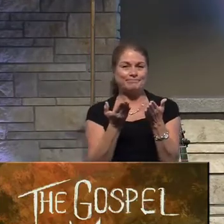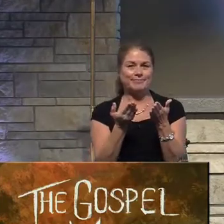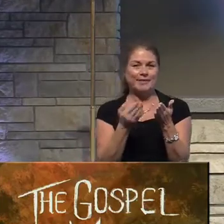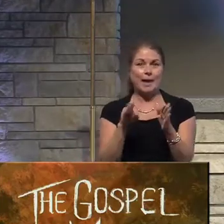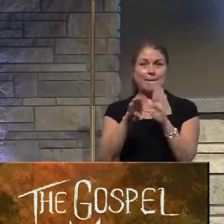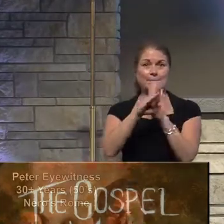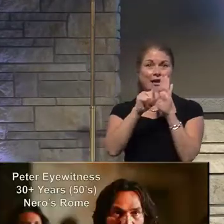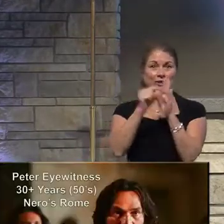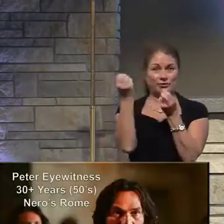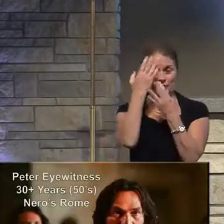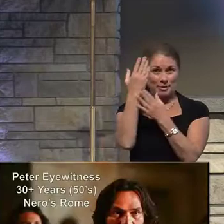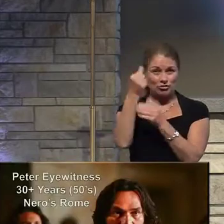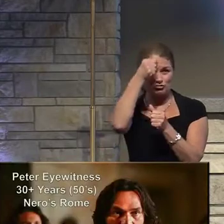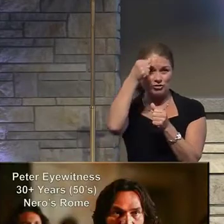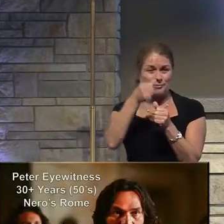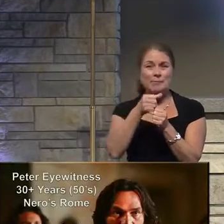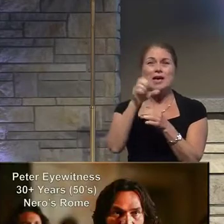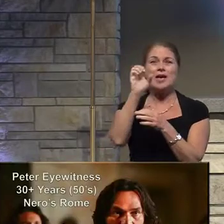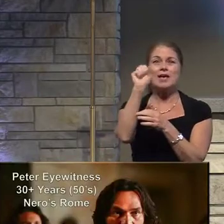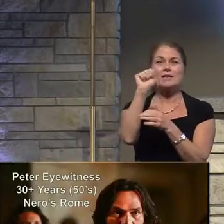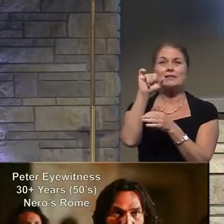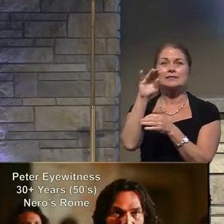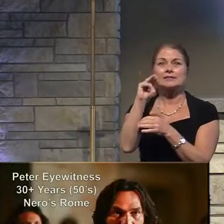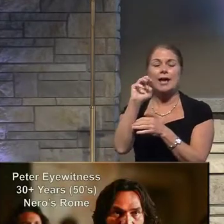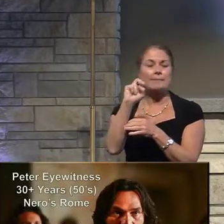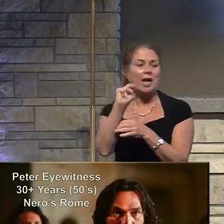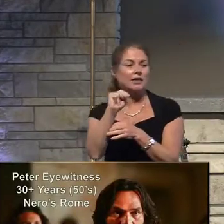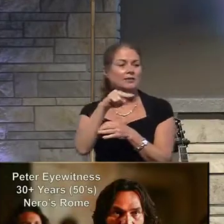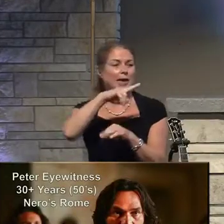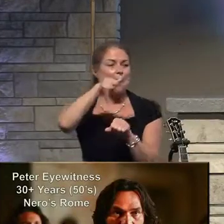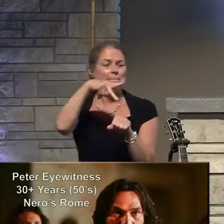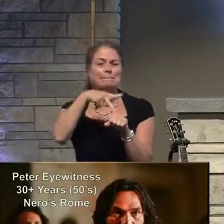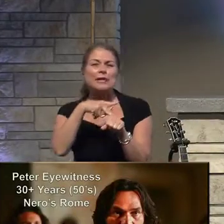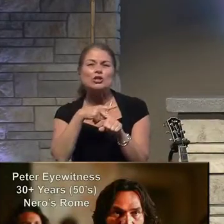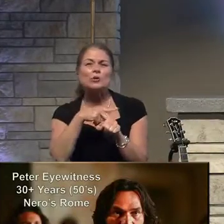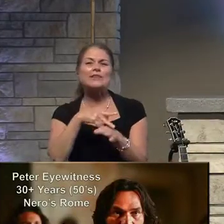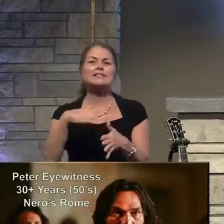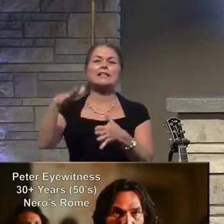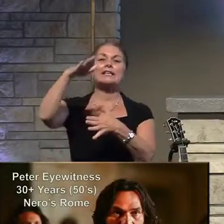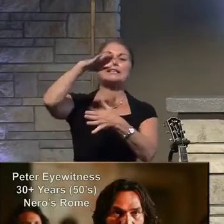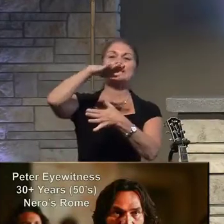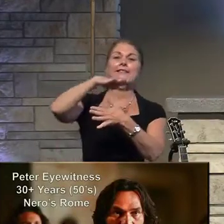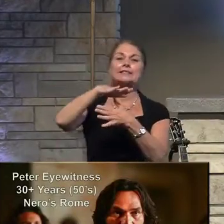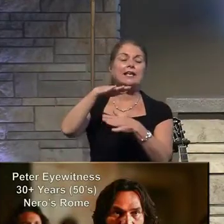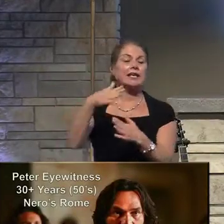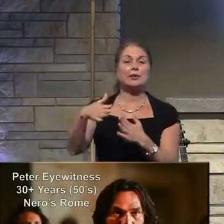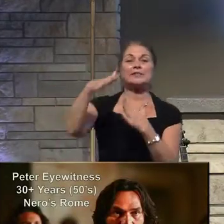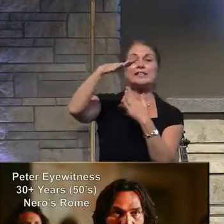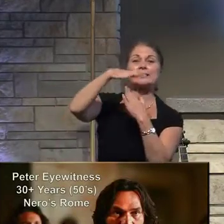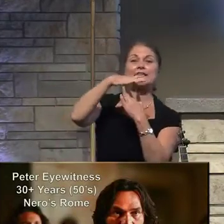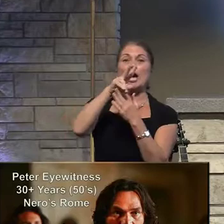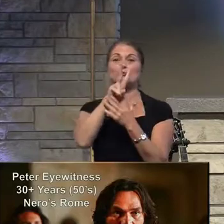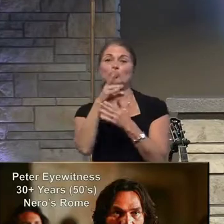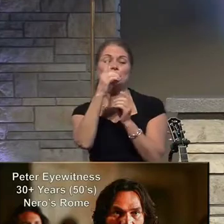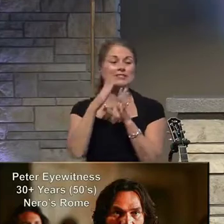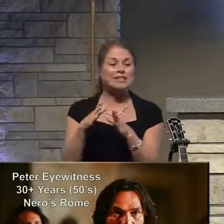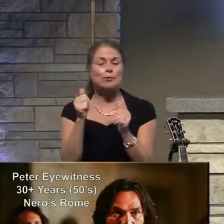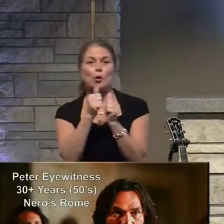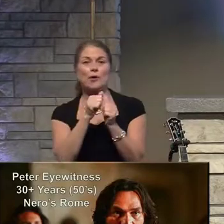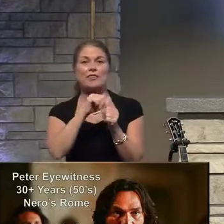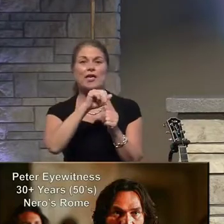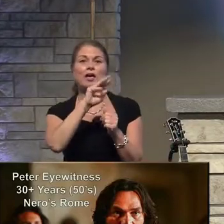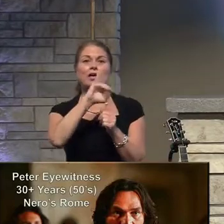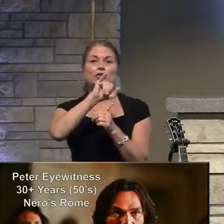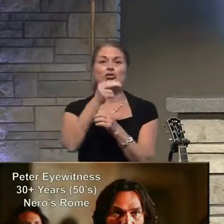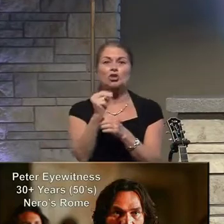information, remember Simon Peter? He was one of the top two disciples along with John. Peter was probably one of the most